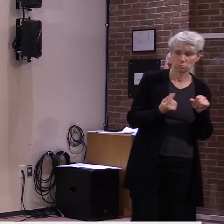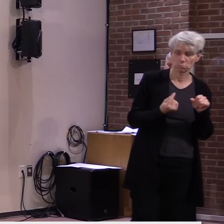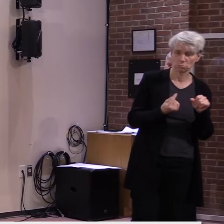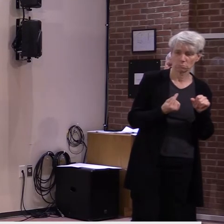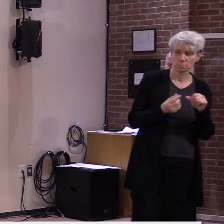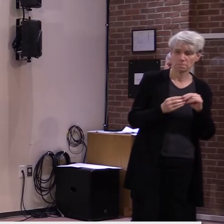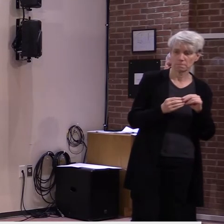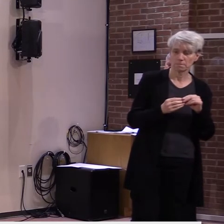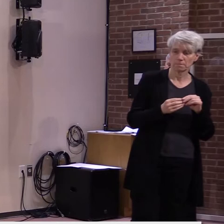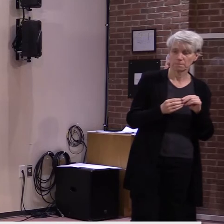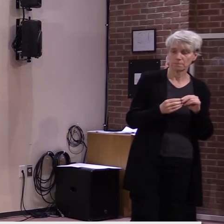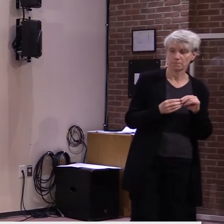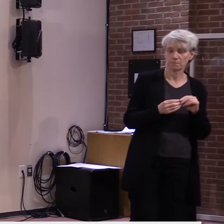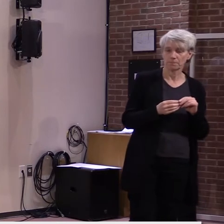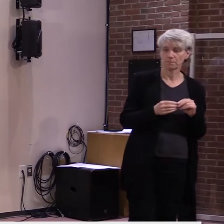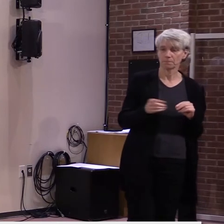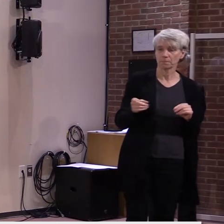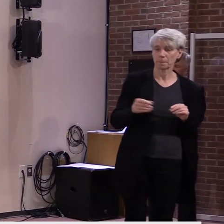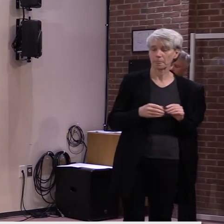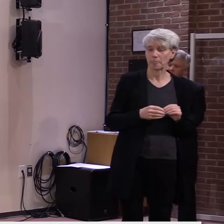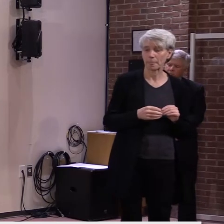we're considering.